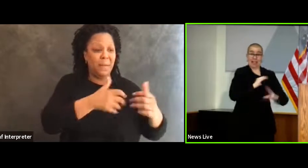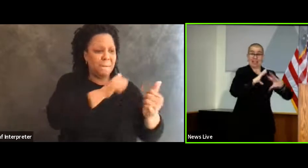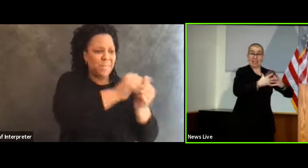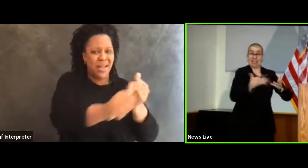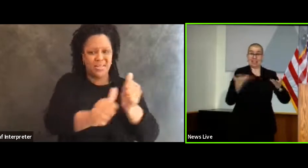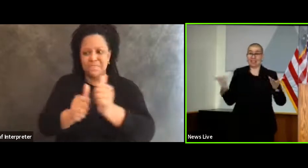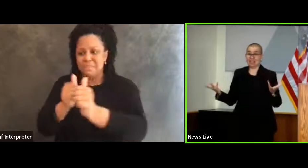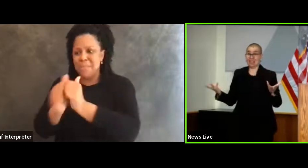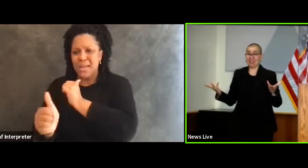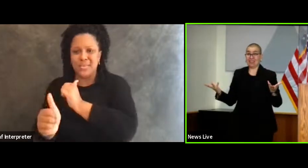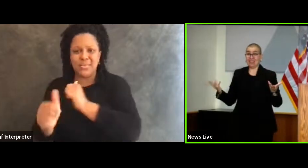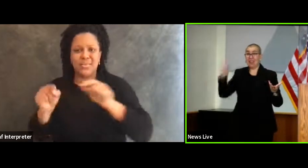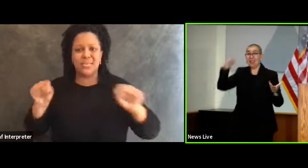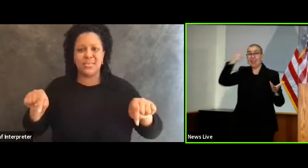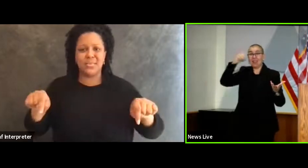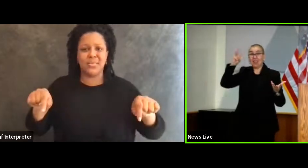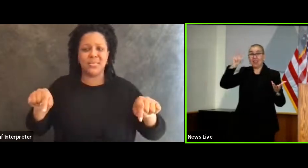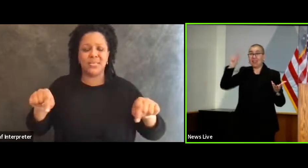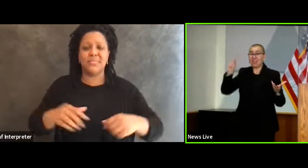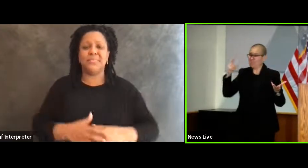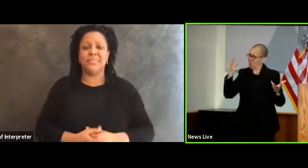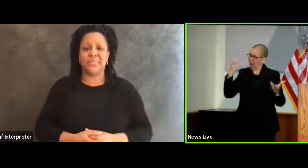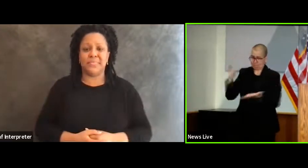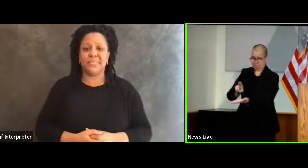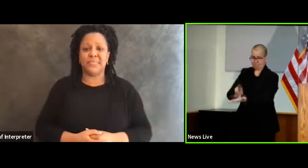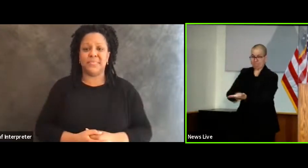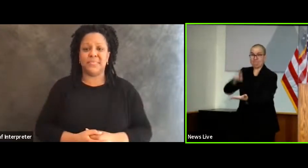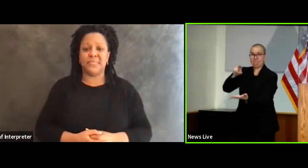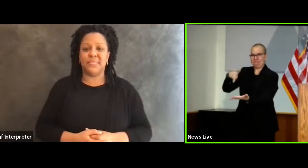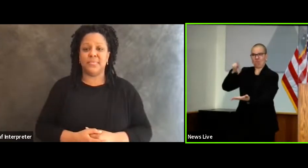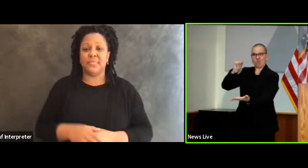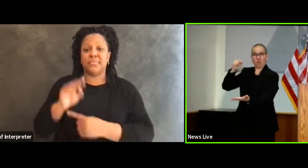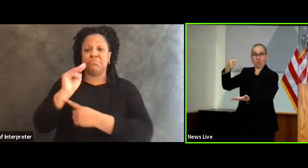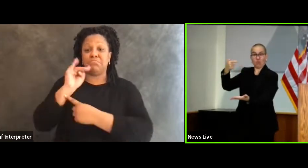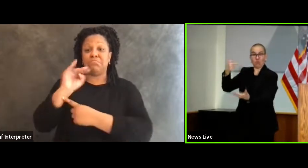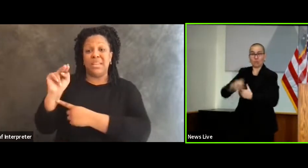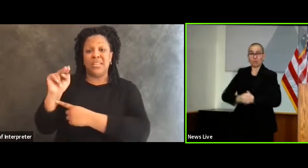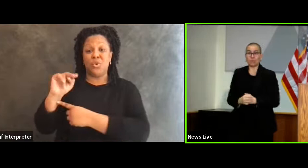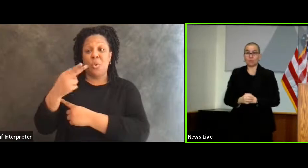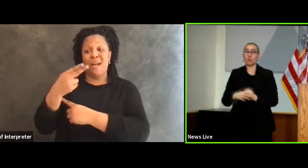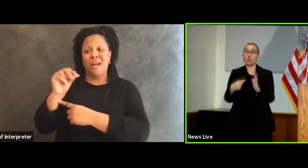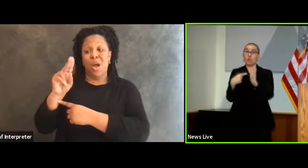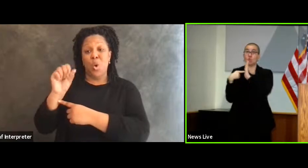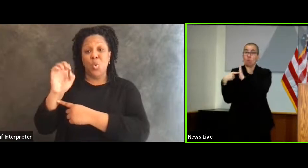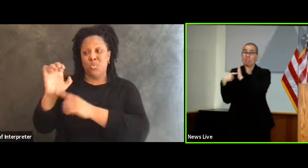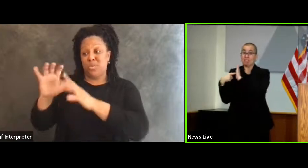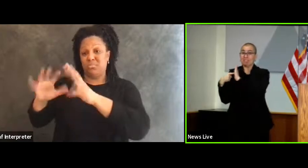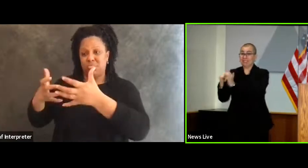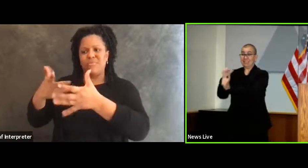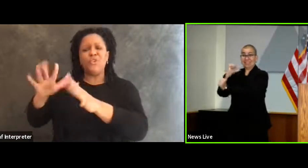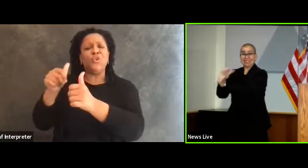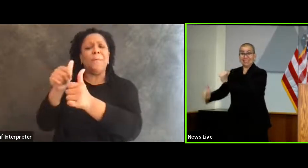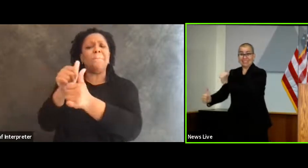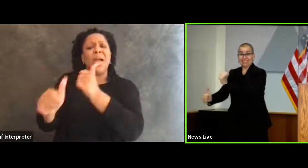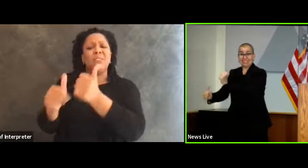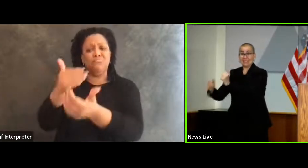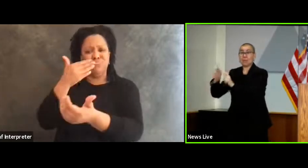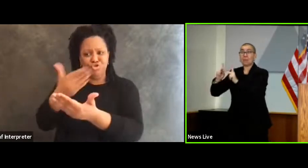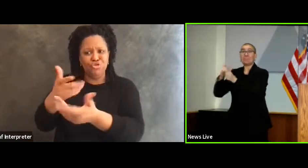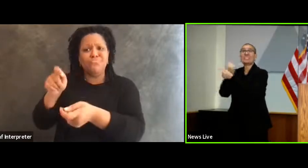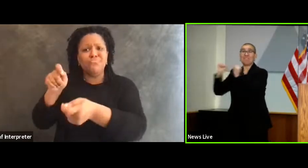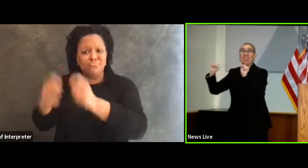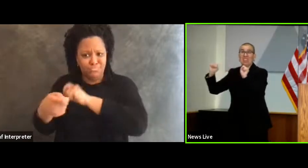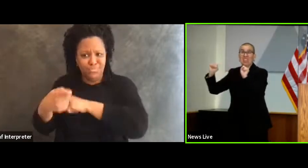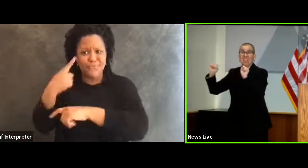signature. The Minnesota House of Representatives passed significant reform last week in our public safety and judiciary